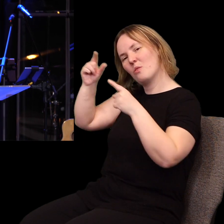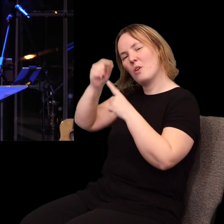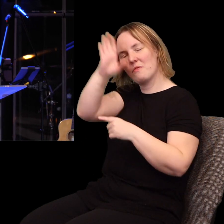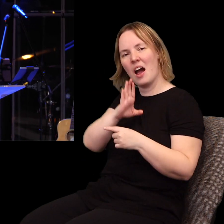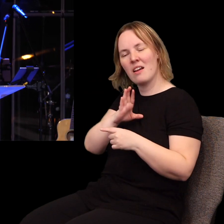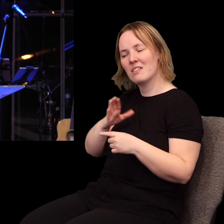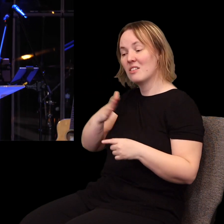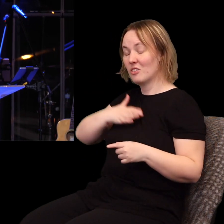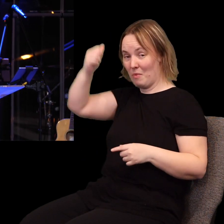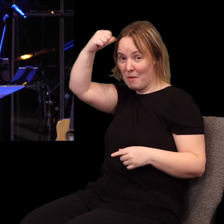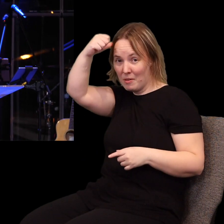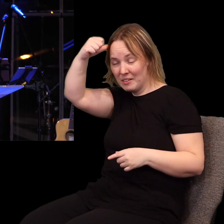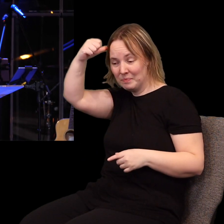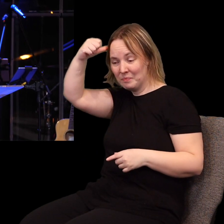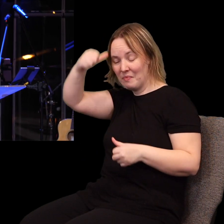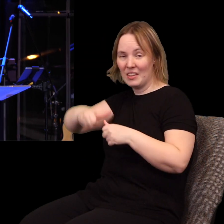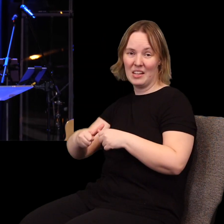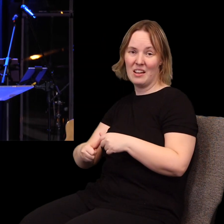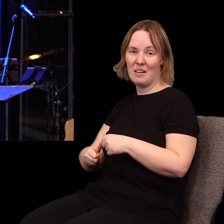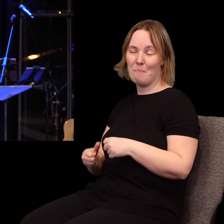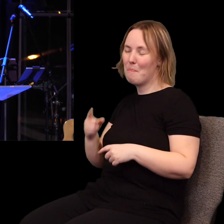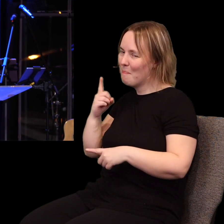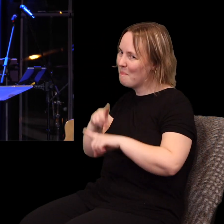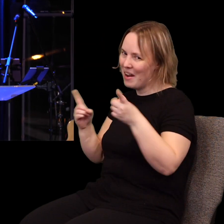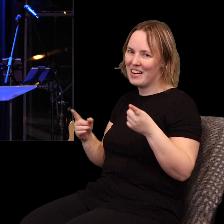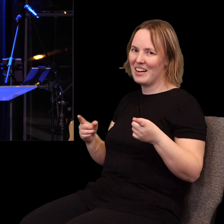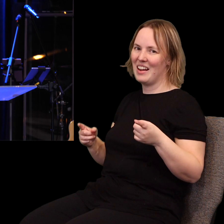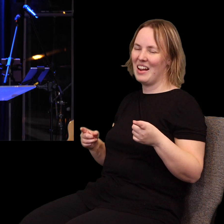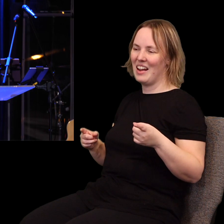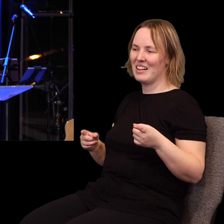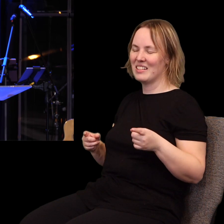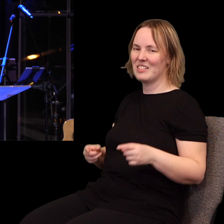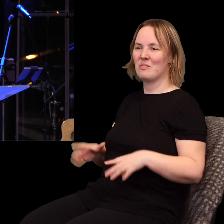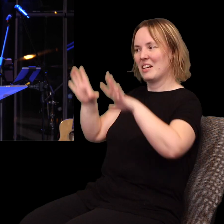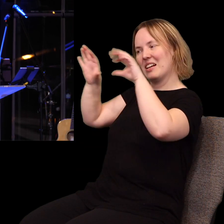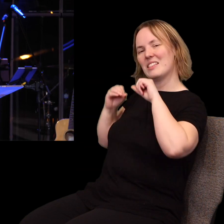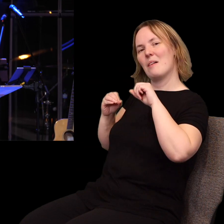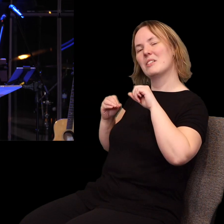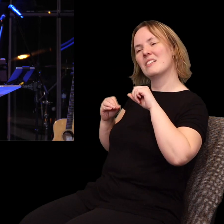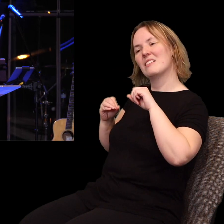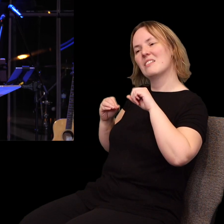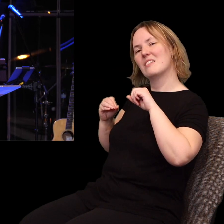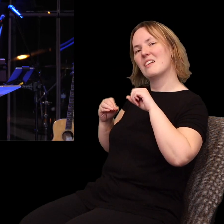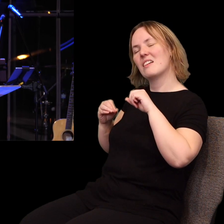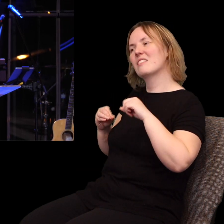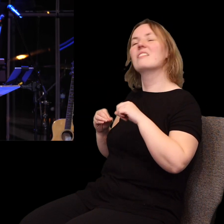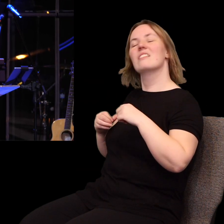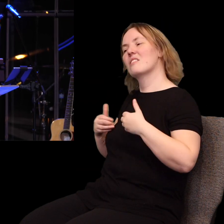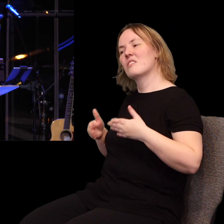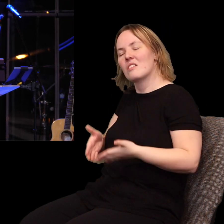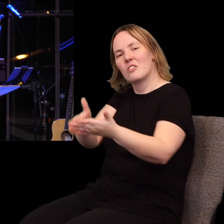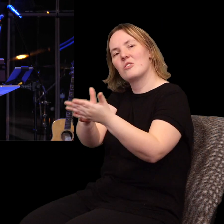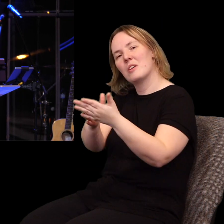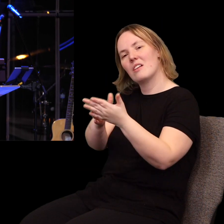word of God to my remembrance as I need it, but I have to be open to the prompting of the Holy Spirit when he touches me and wants